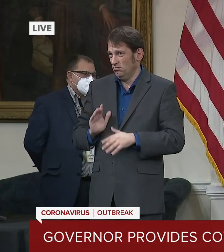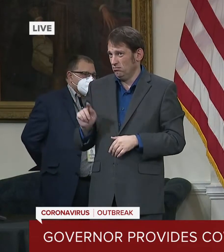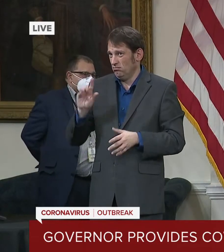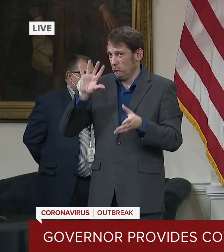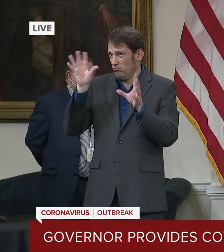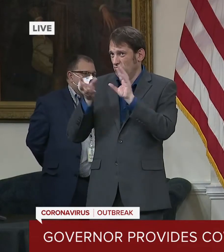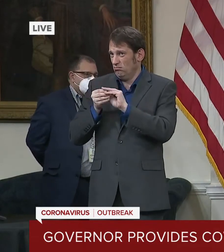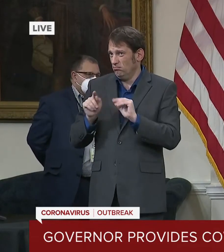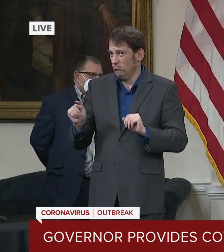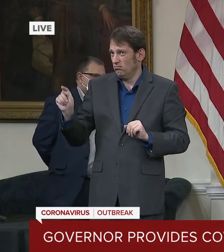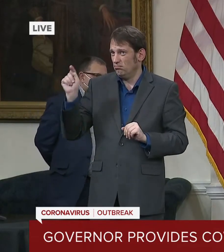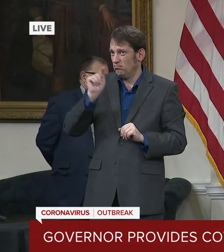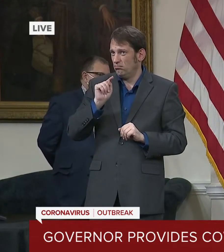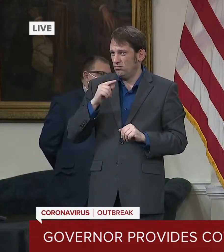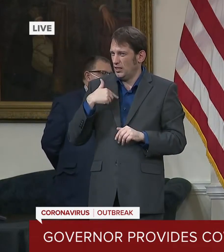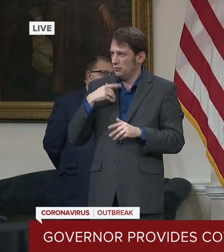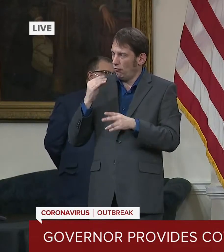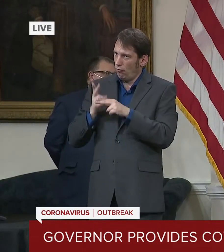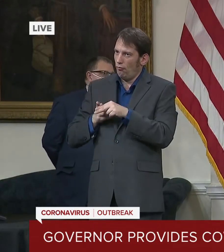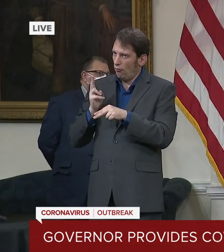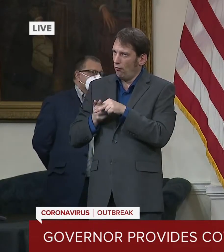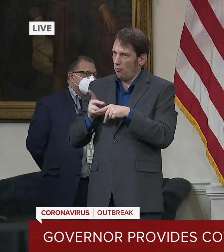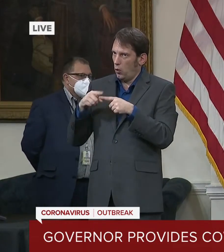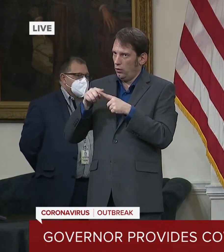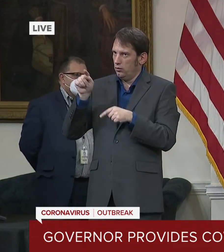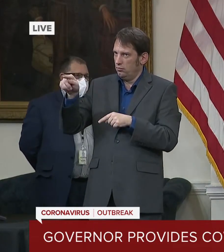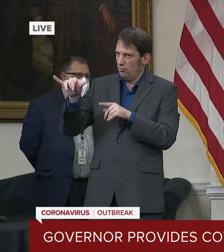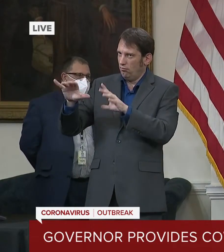about them quite a bit. They have contracts both